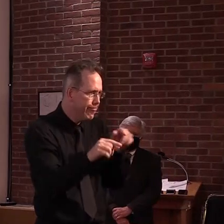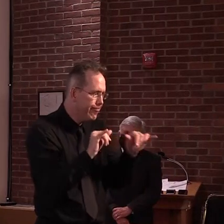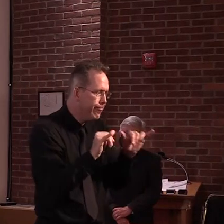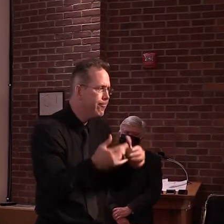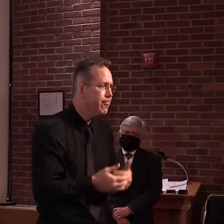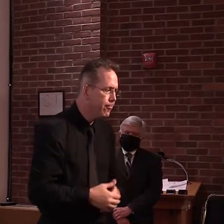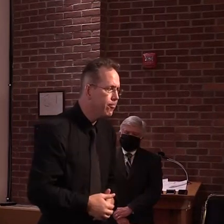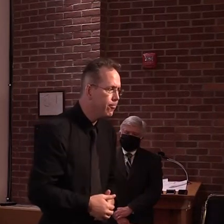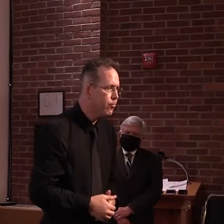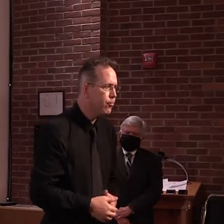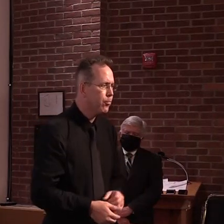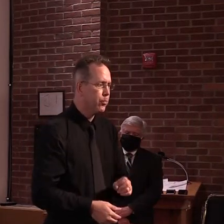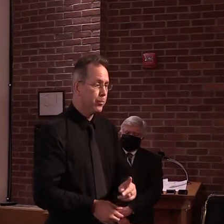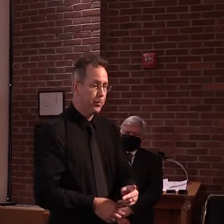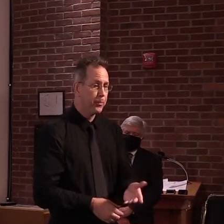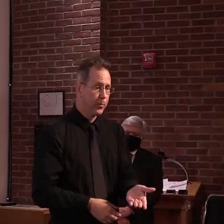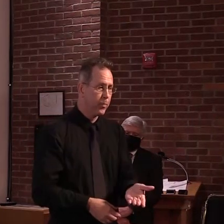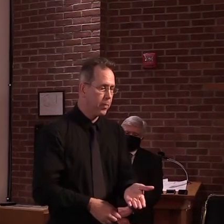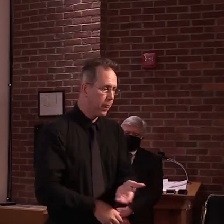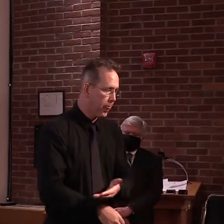Eric, Times Argus.